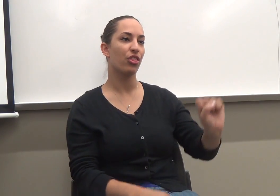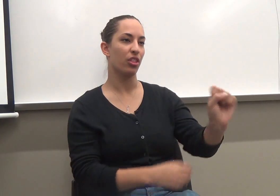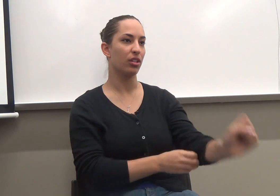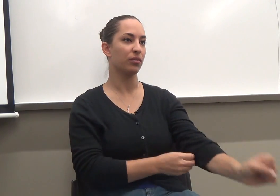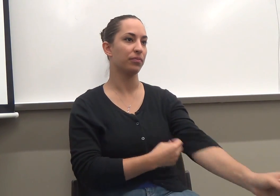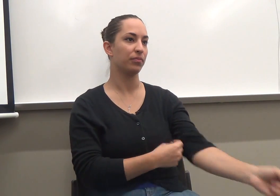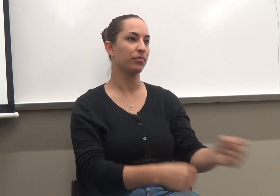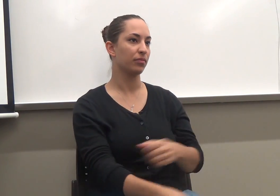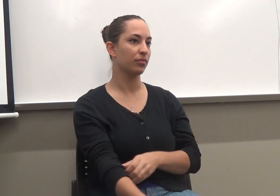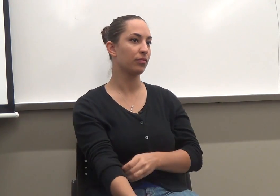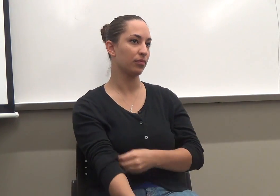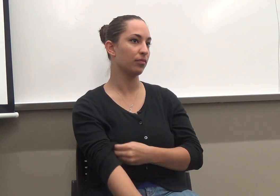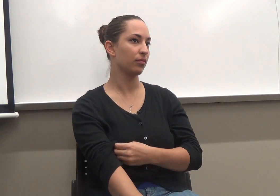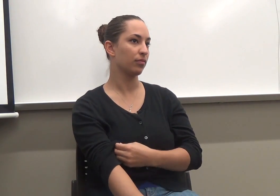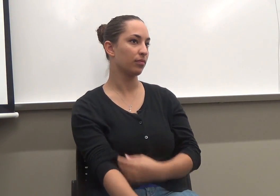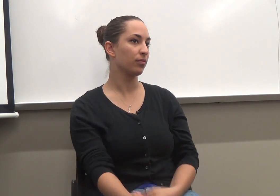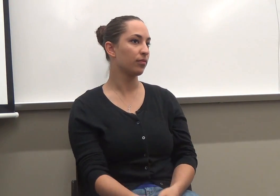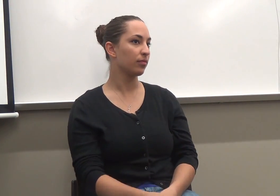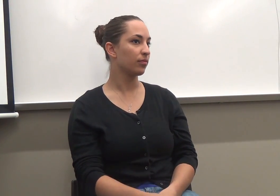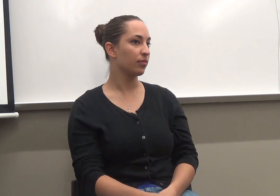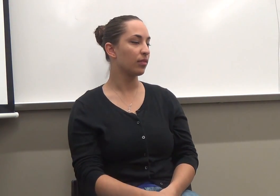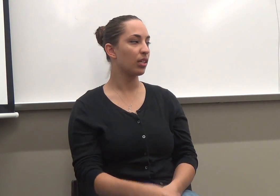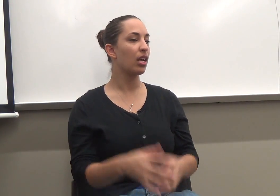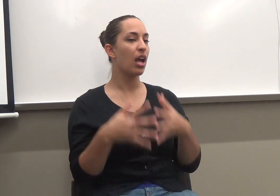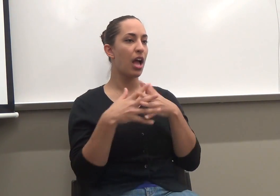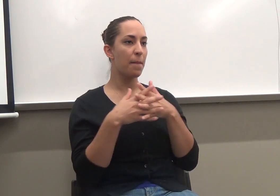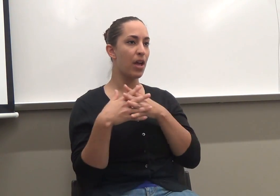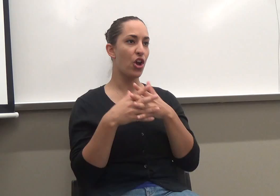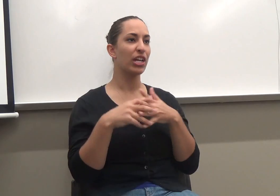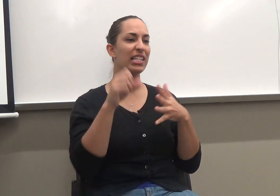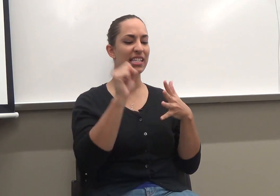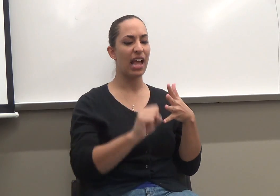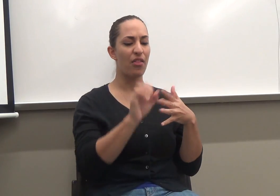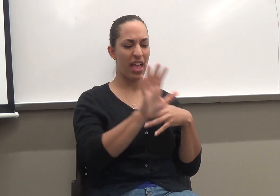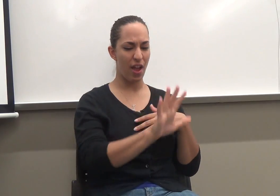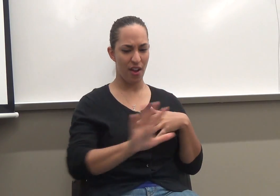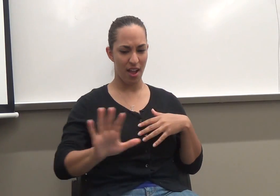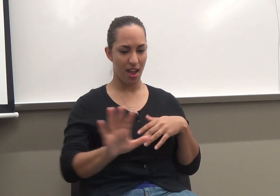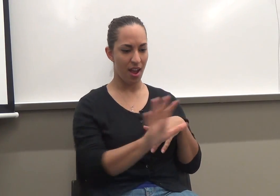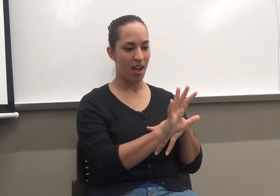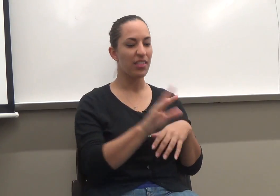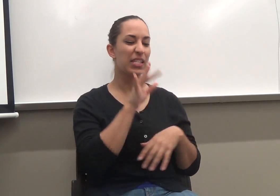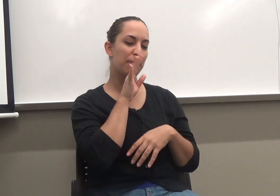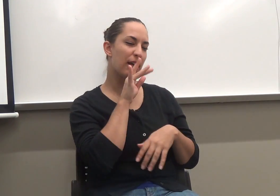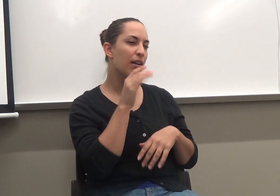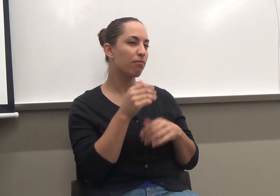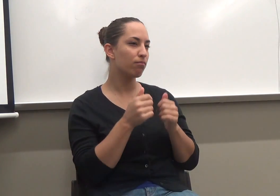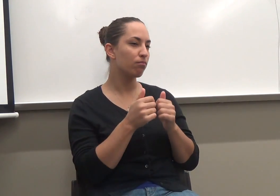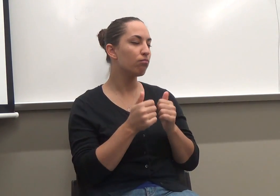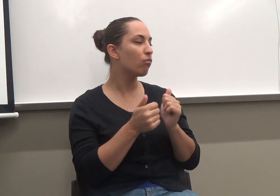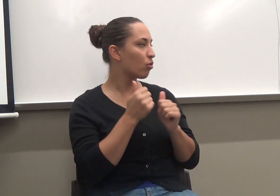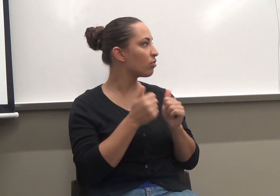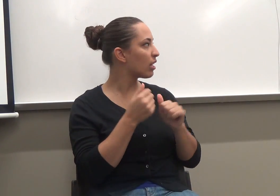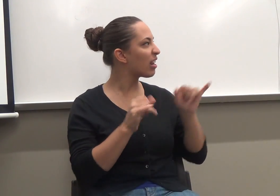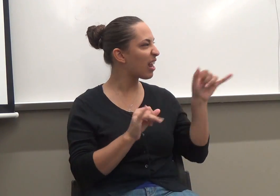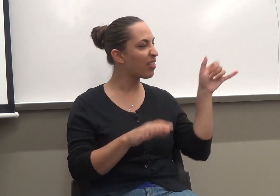That's where a lot of that dialect, this stuff originated from, okay? What